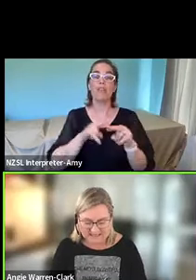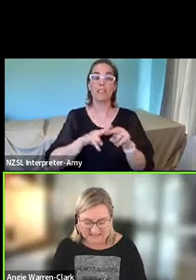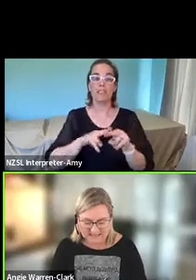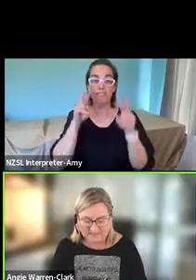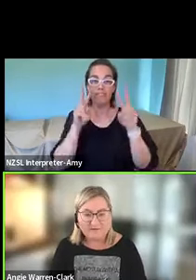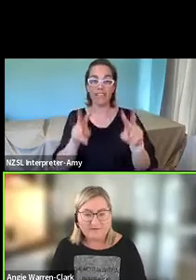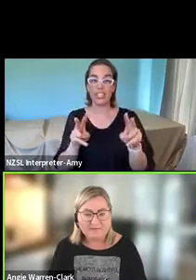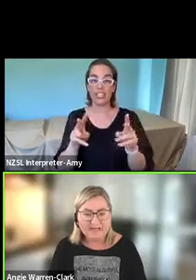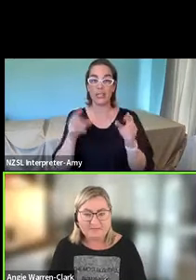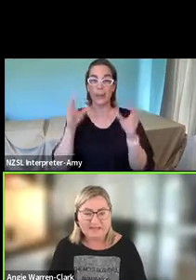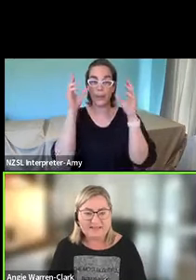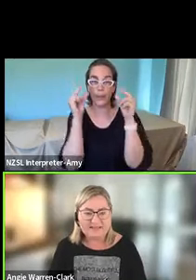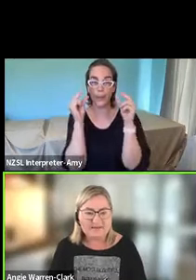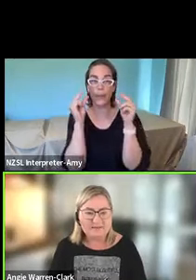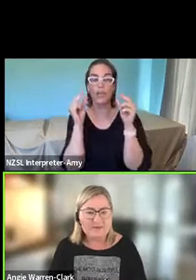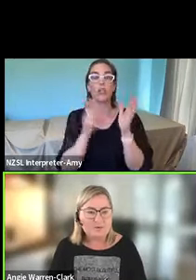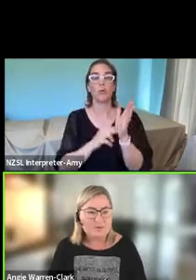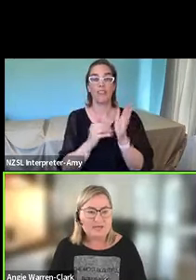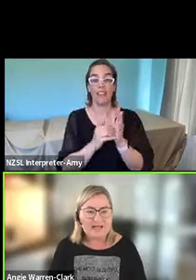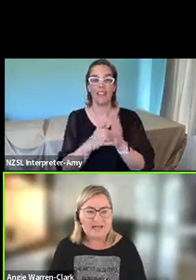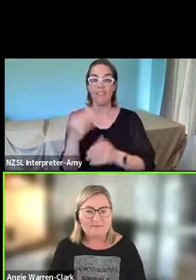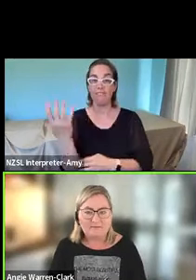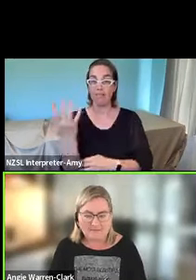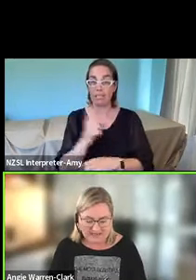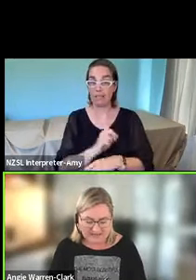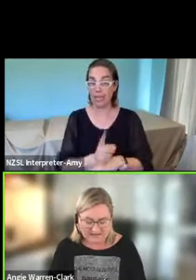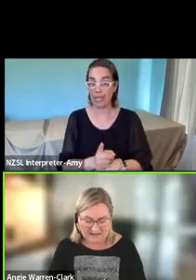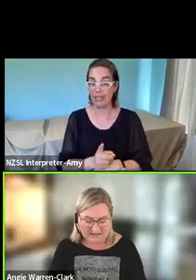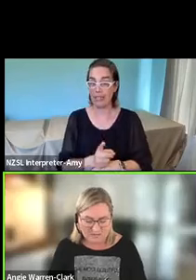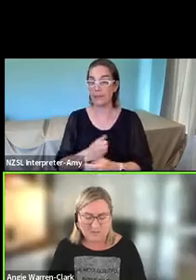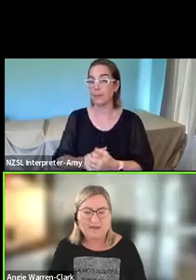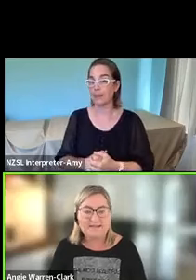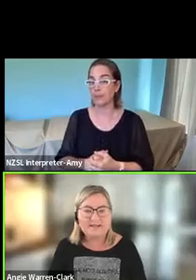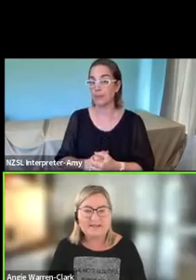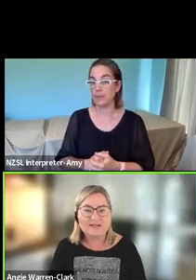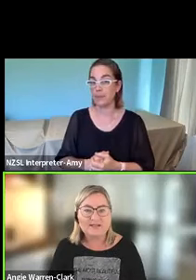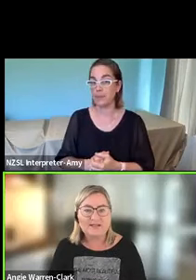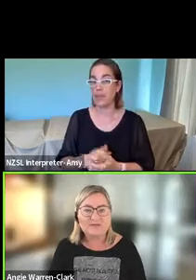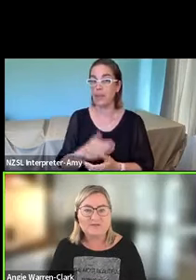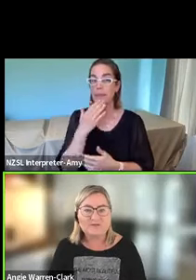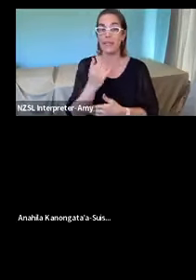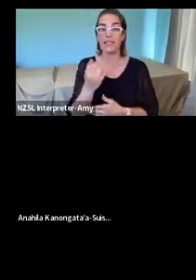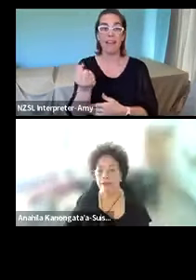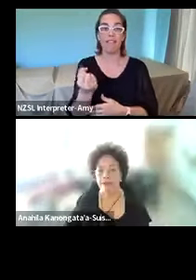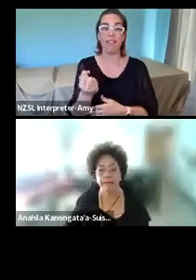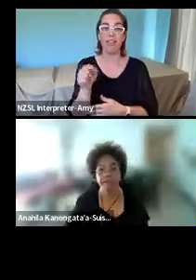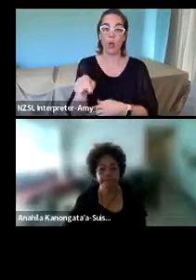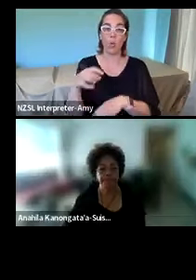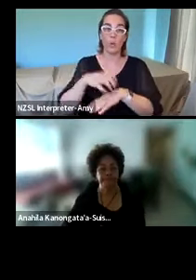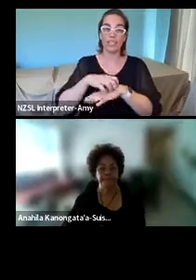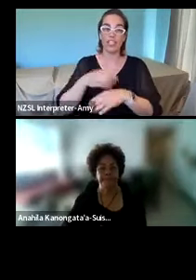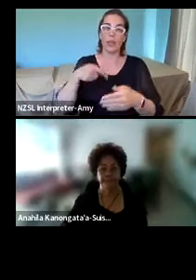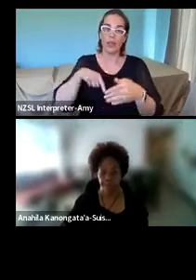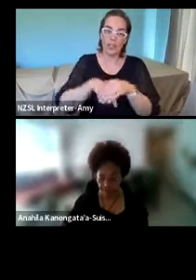Zealand for 15 minutes. If we could have that organisation into the room,